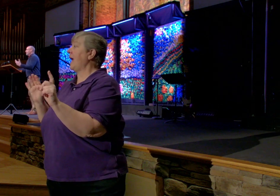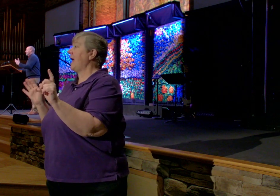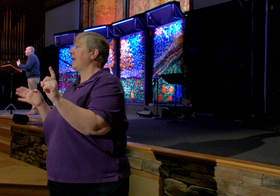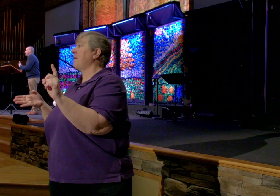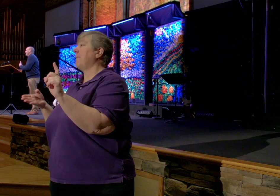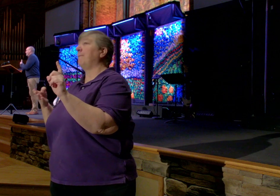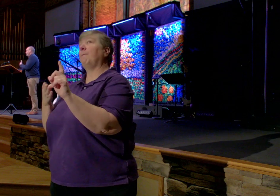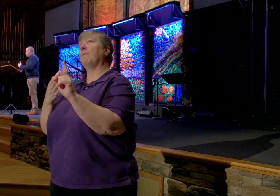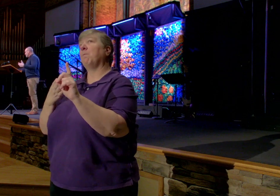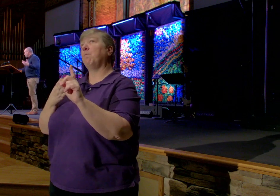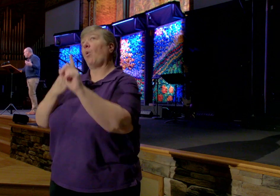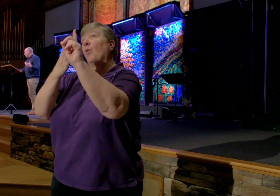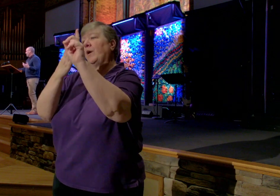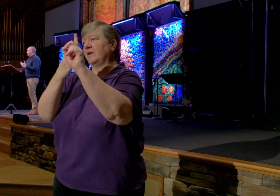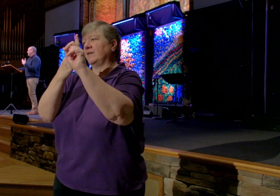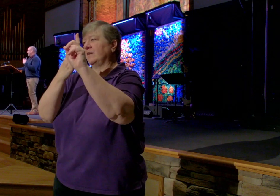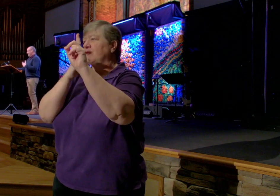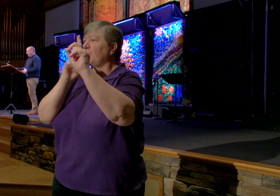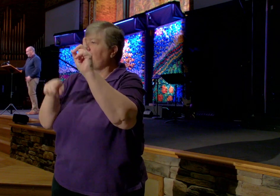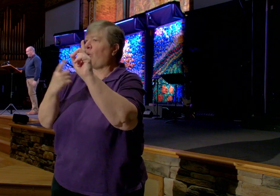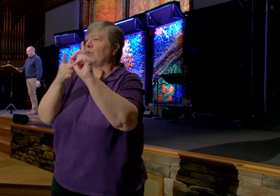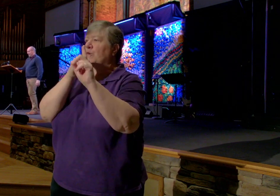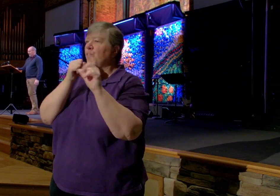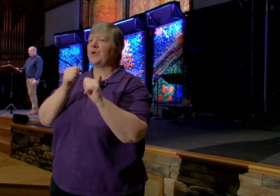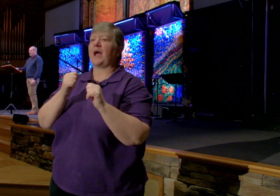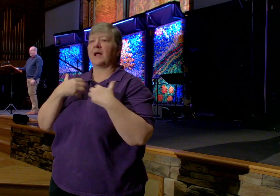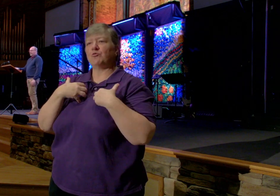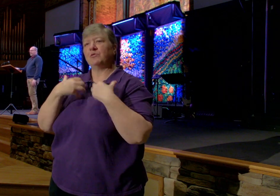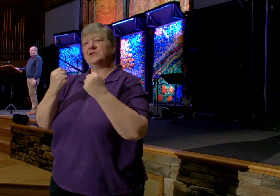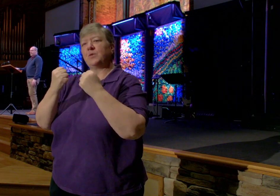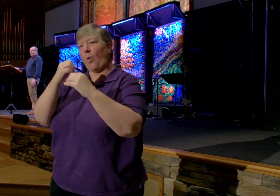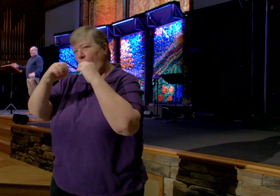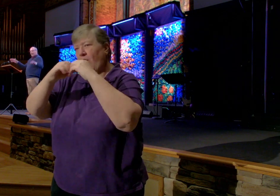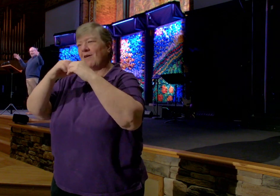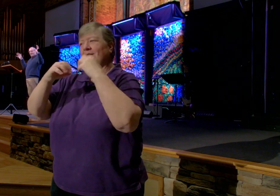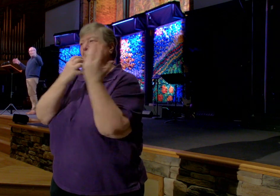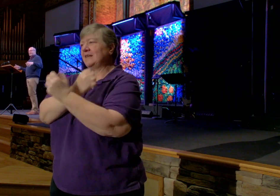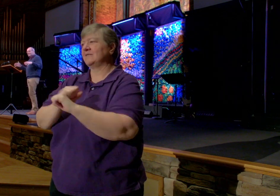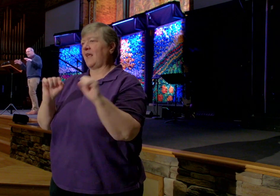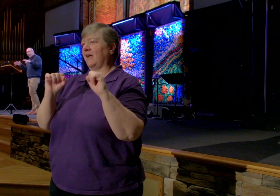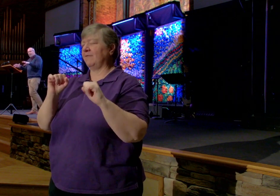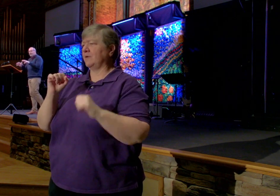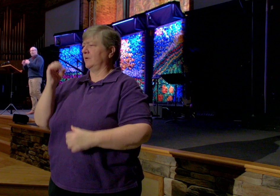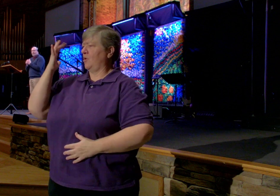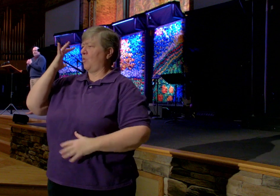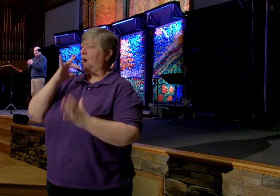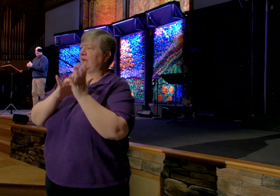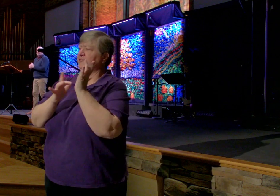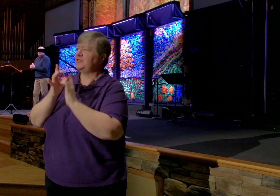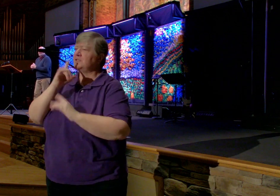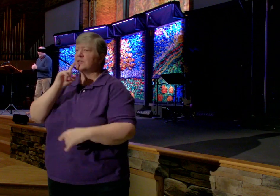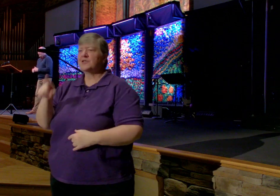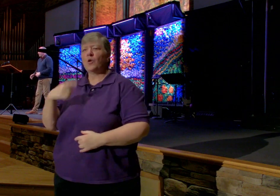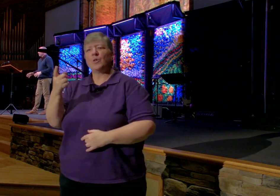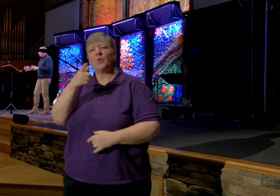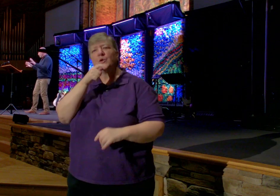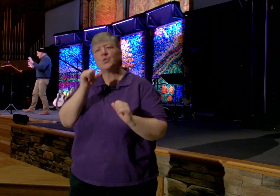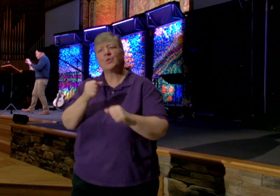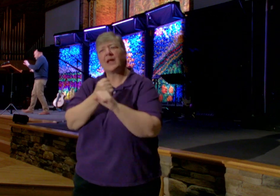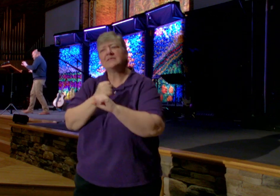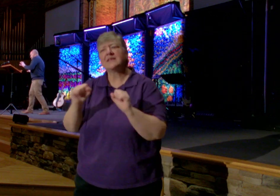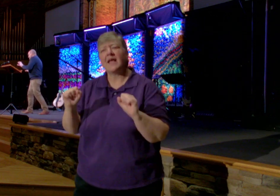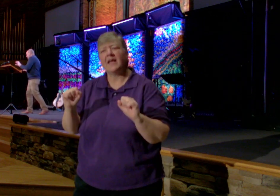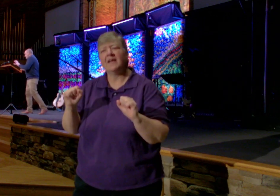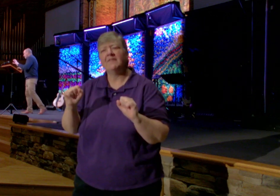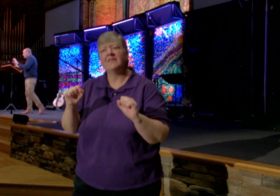only one who can restore and save them. And why is Jesus the only one who can save